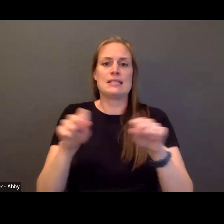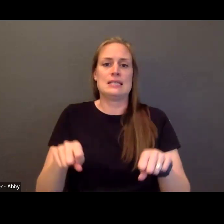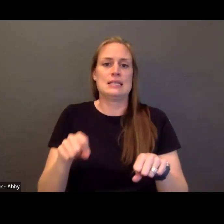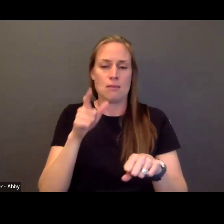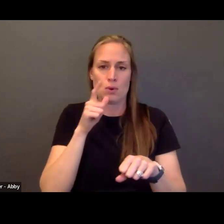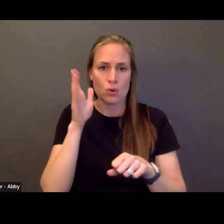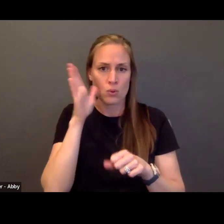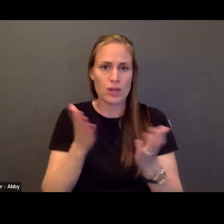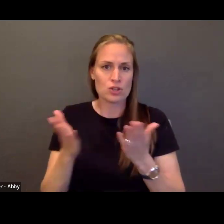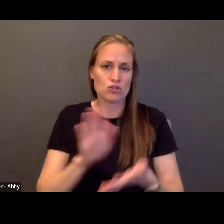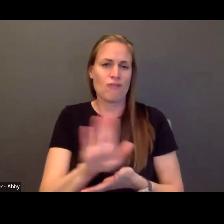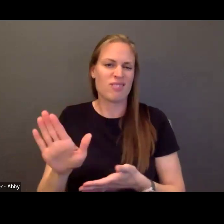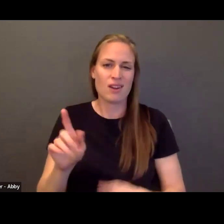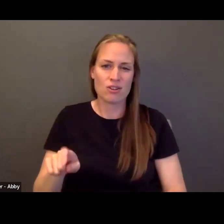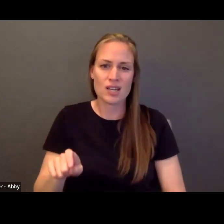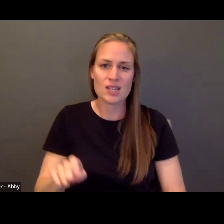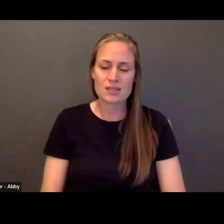needs.